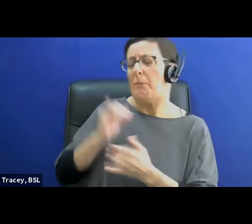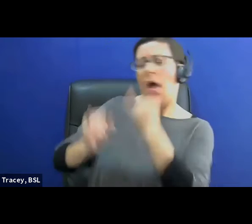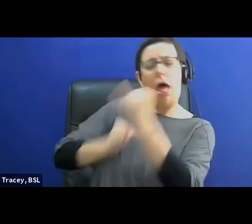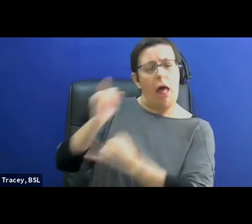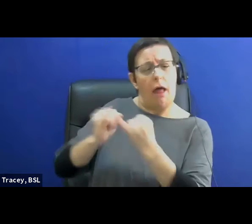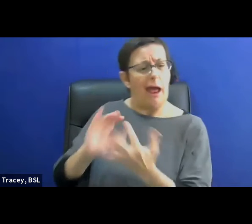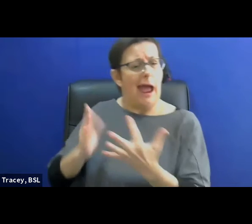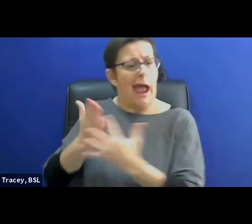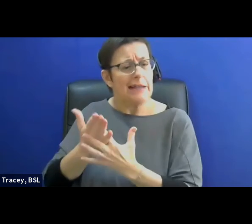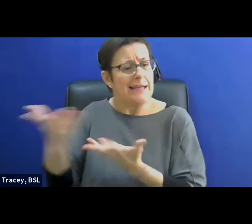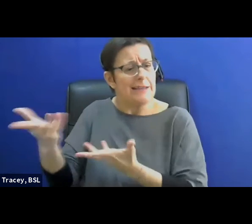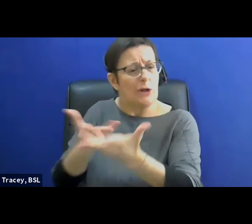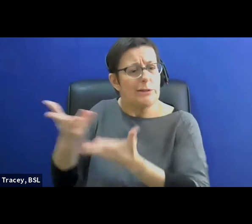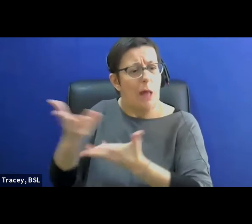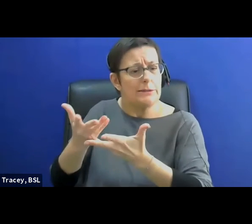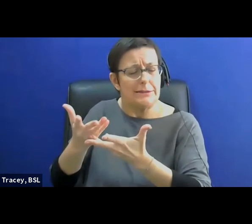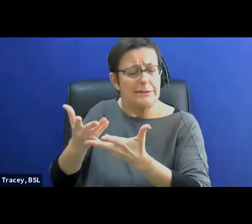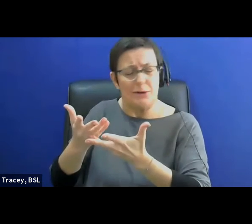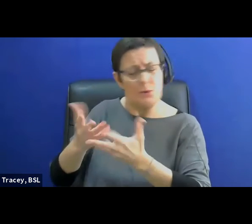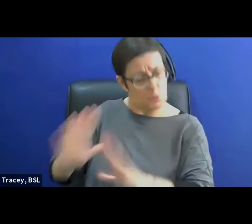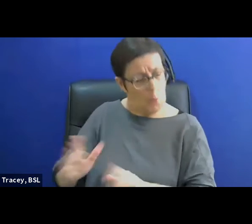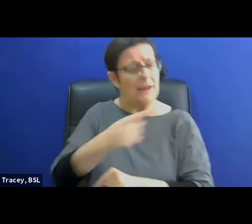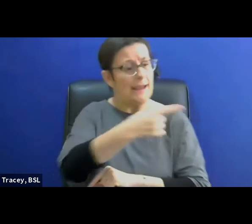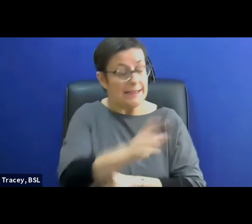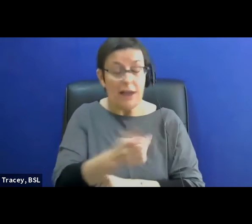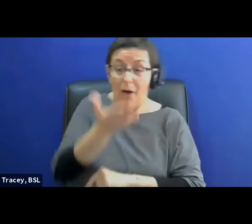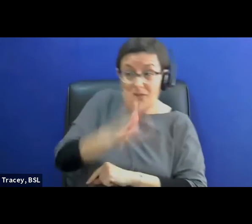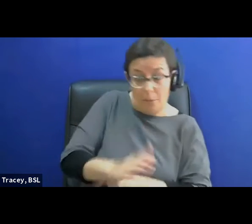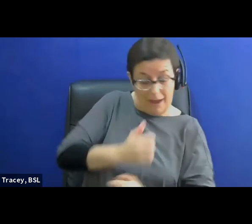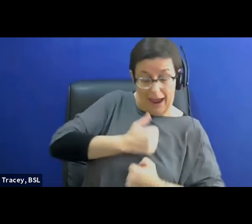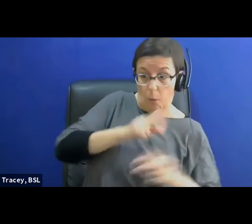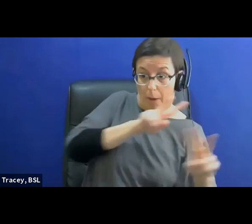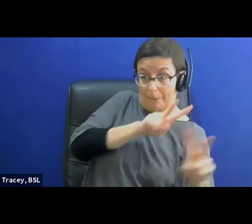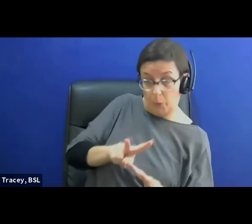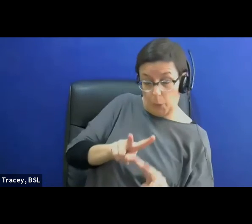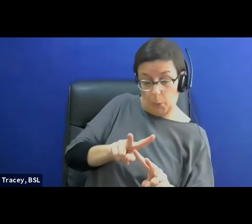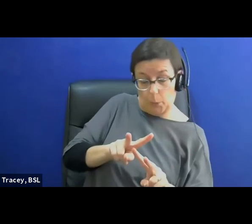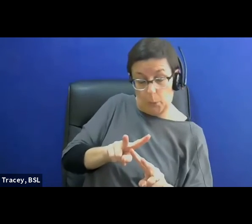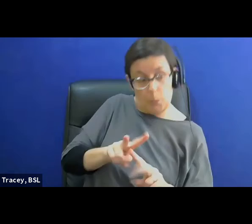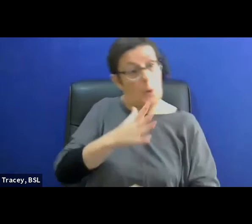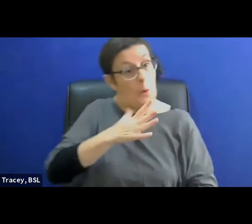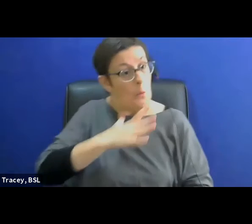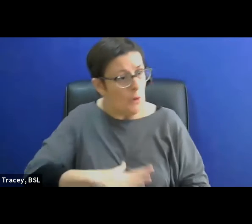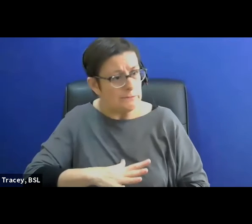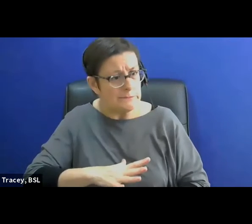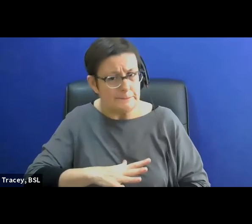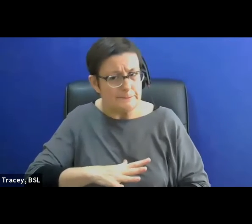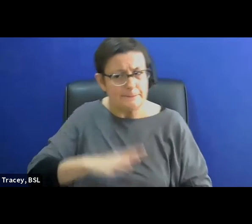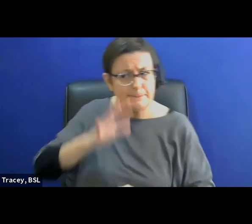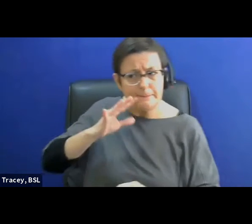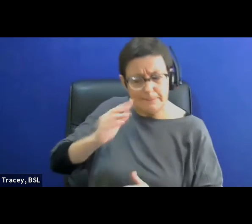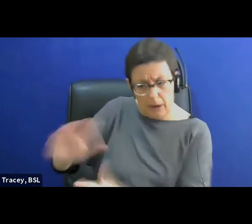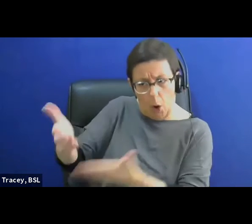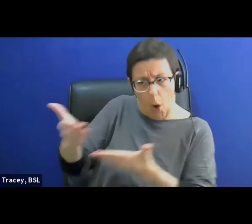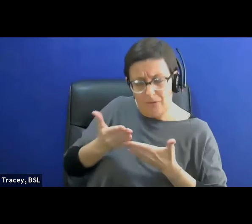various design teams had on board. This was really to sort of say, from a client point of view, we just want to interrogate what you're saying, what you're